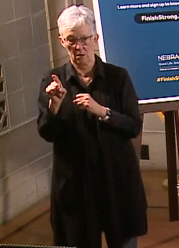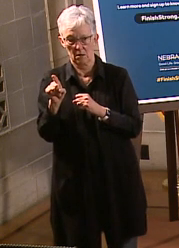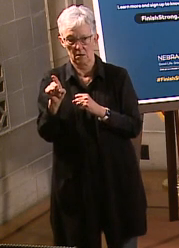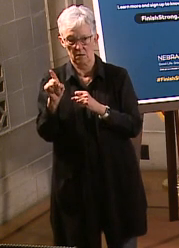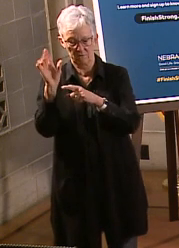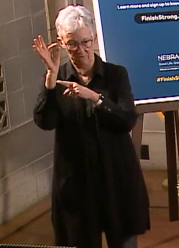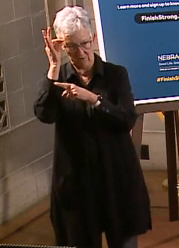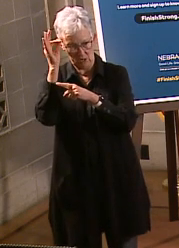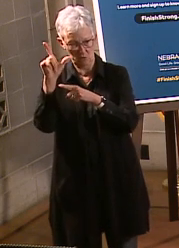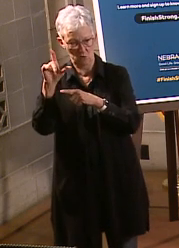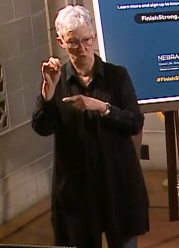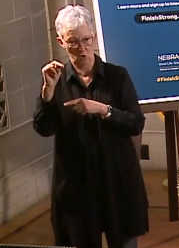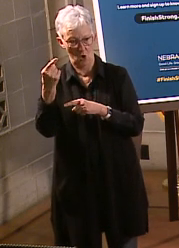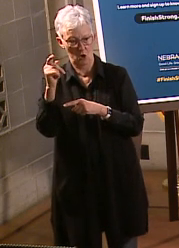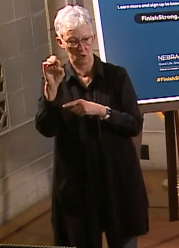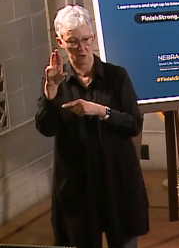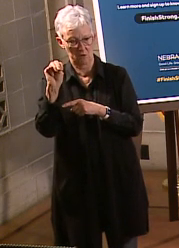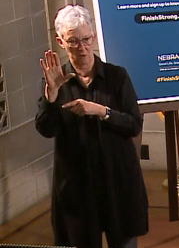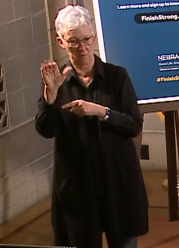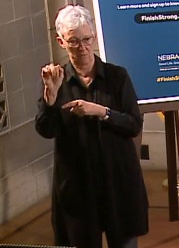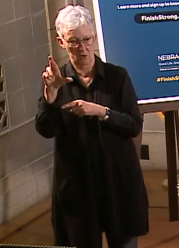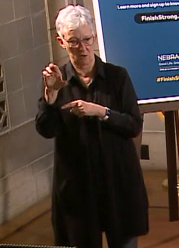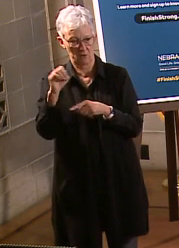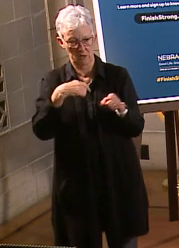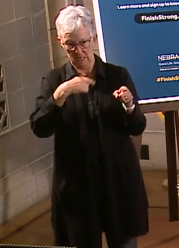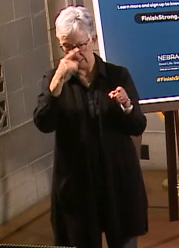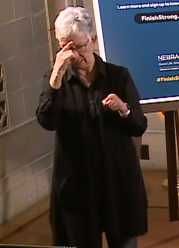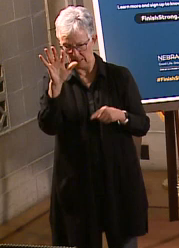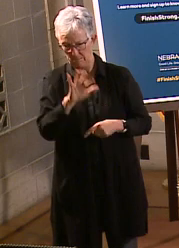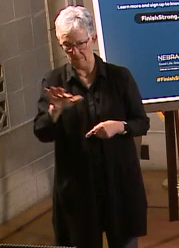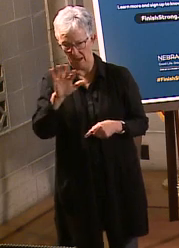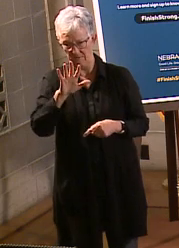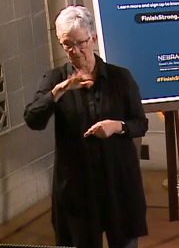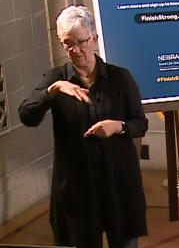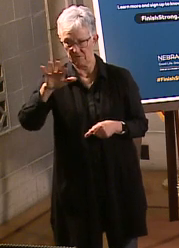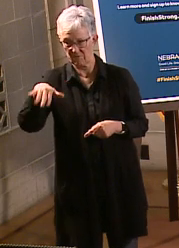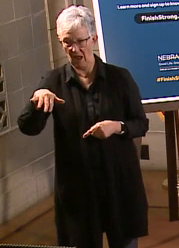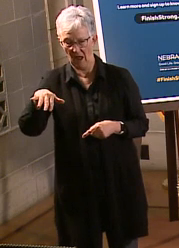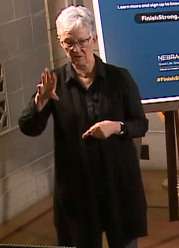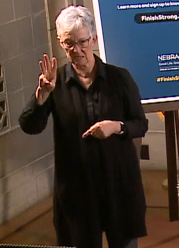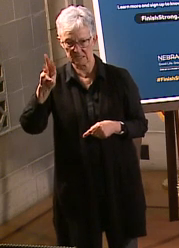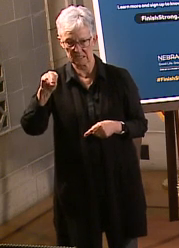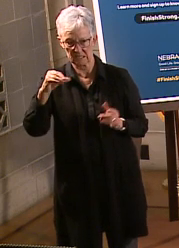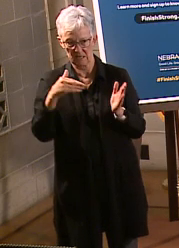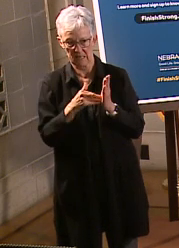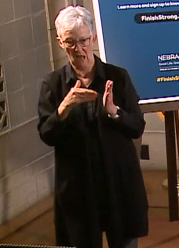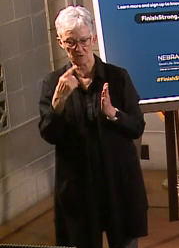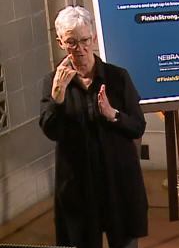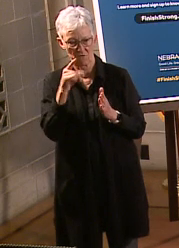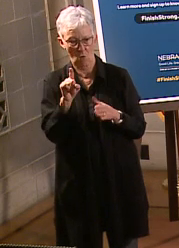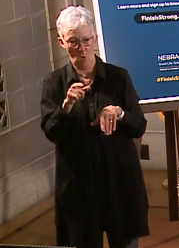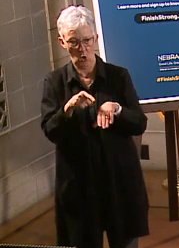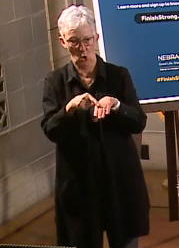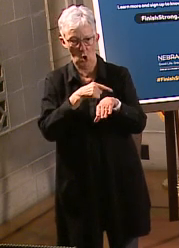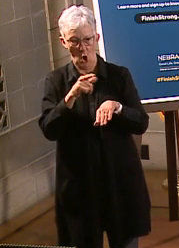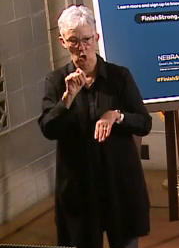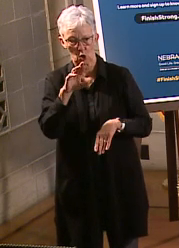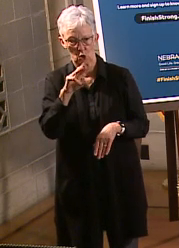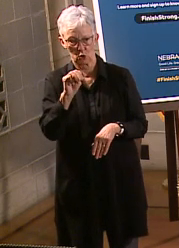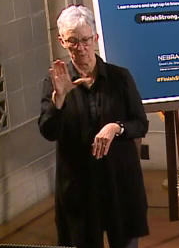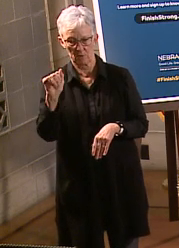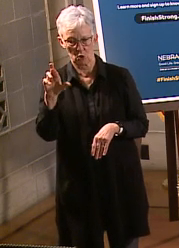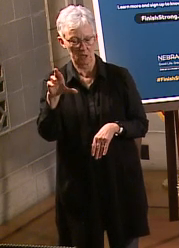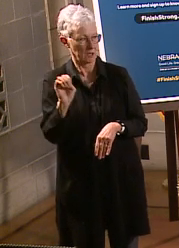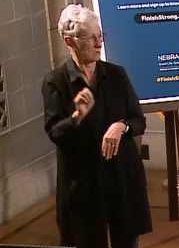and long-term care, and I think about 55,000 or so, 60,000 came in for the long-term care. So subtract